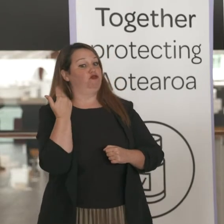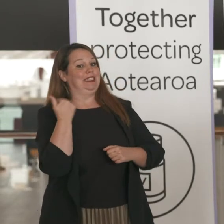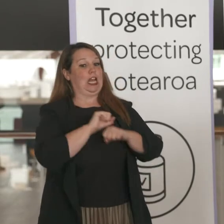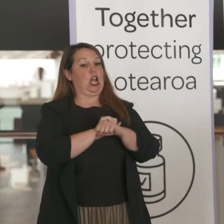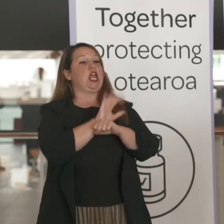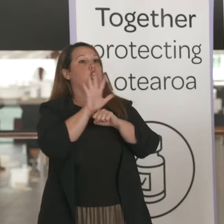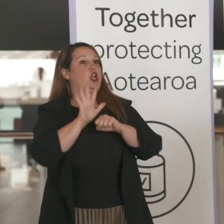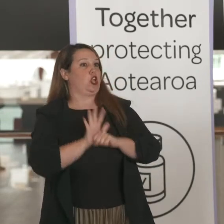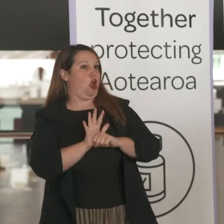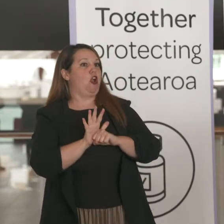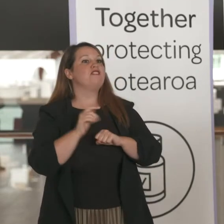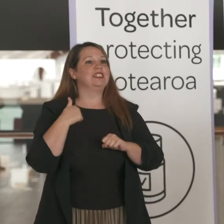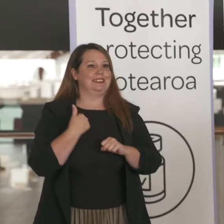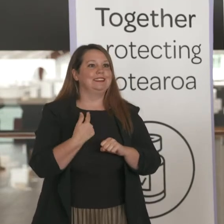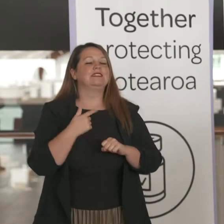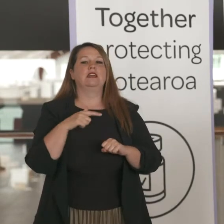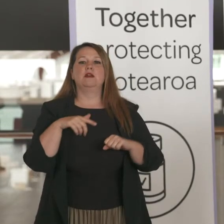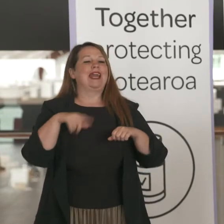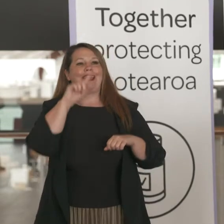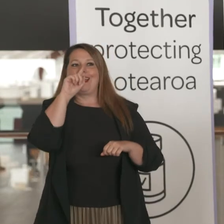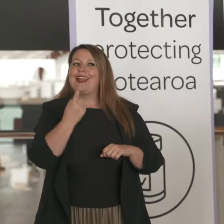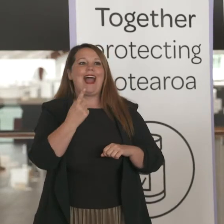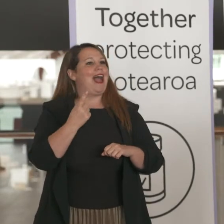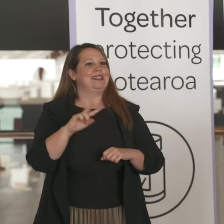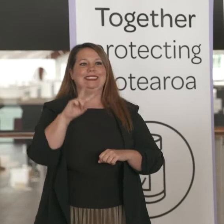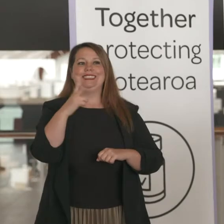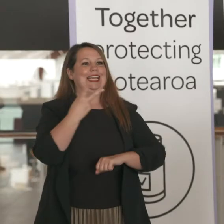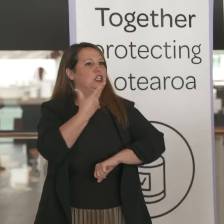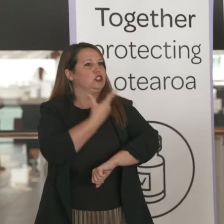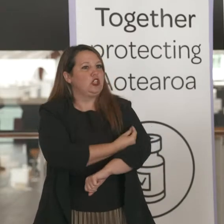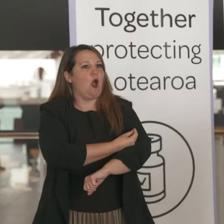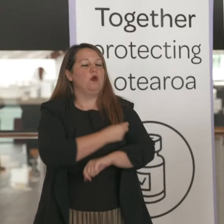receive either their second dose or their boosters.